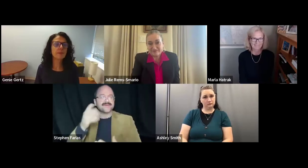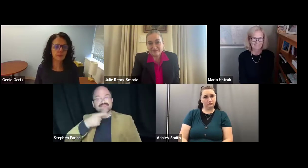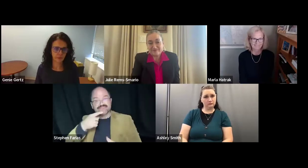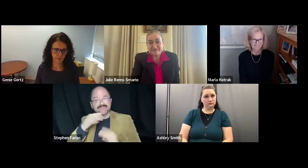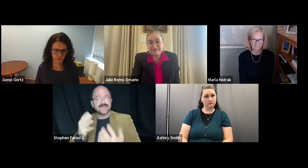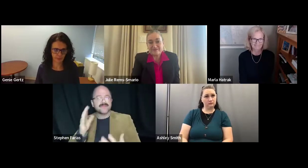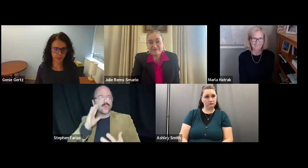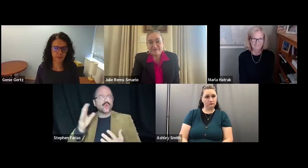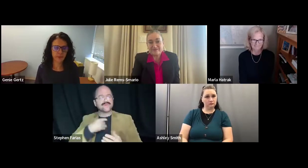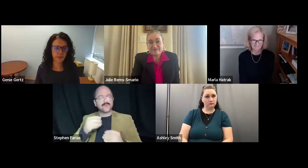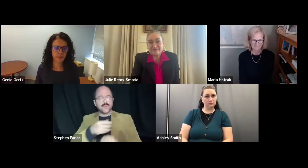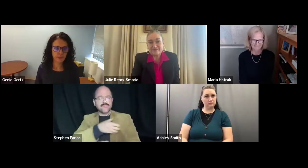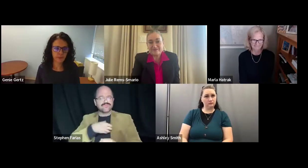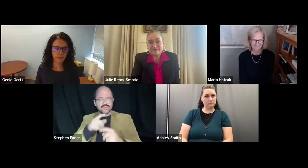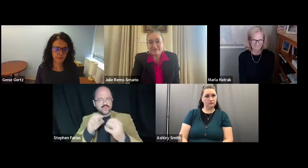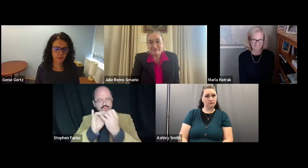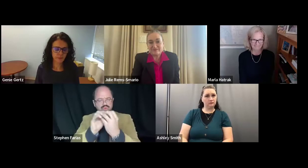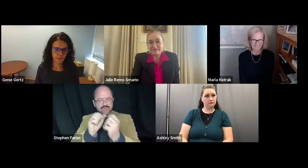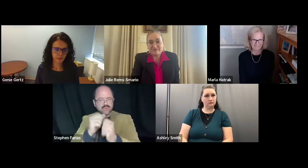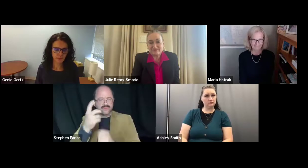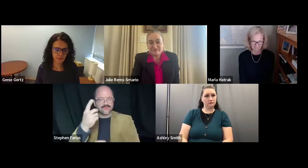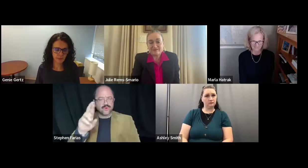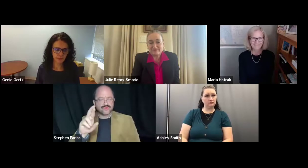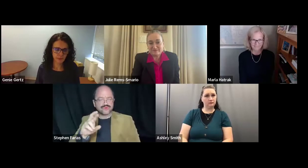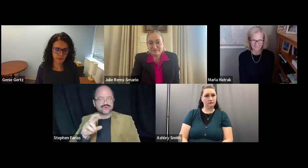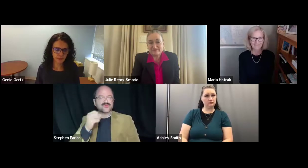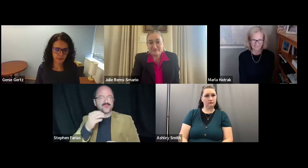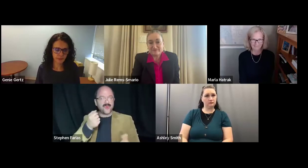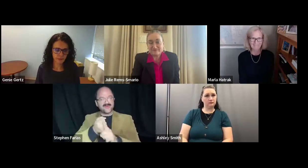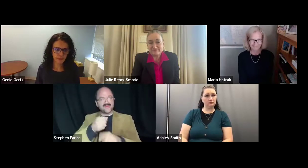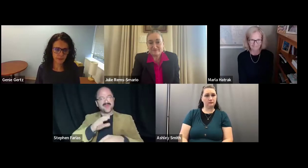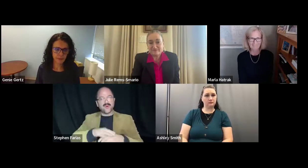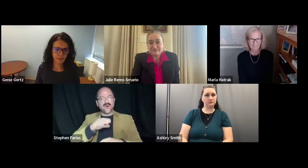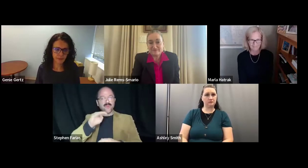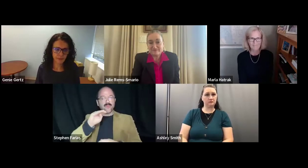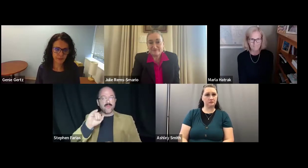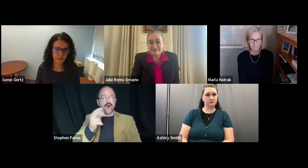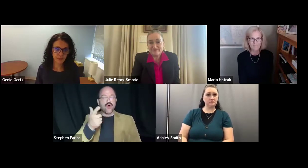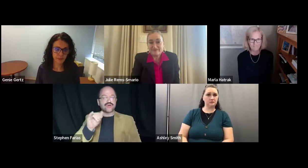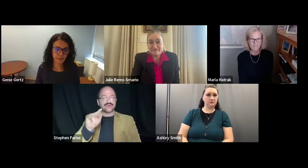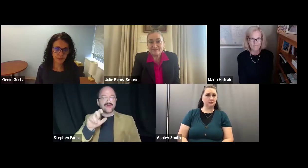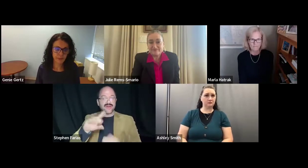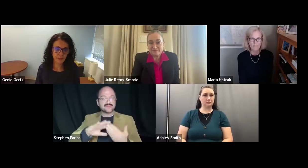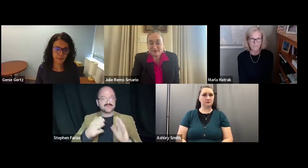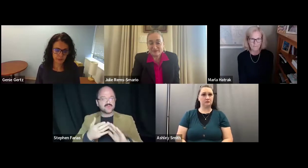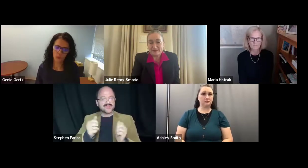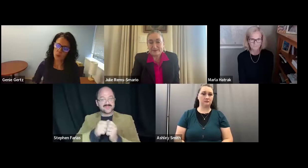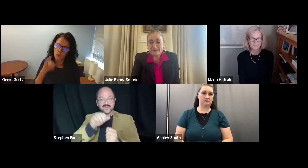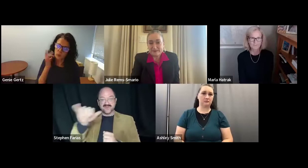about able-bodied families, white families, those who are more empowered to push back against the medical system,